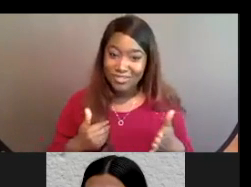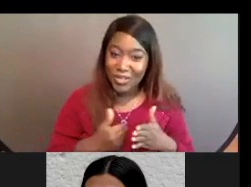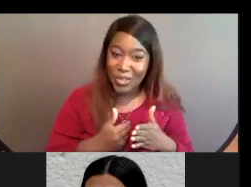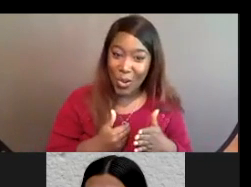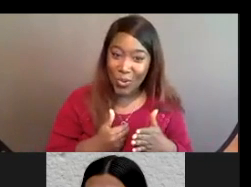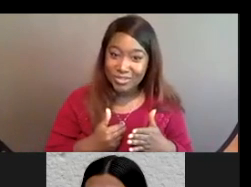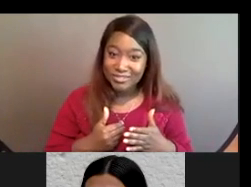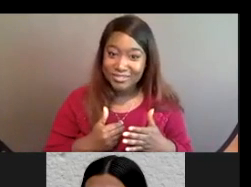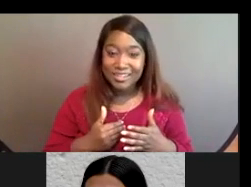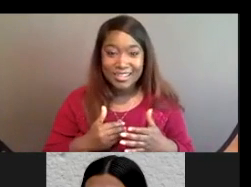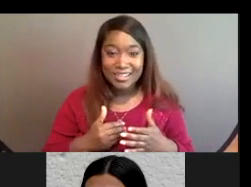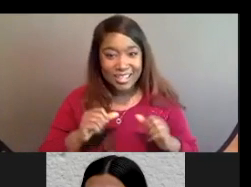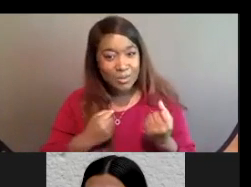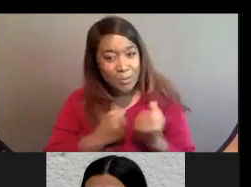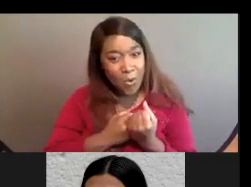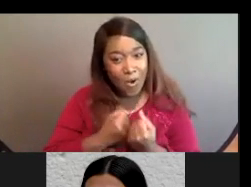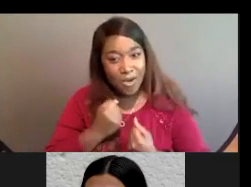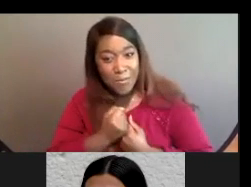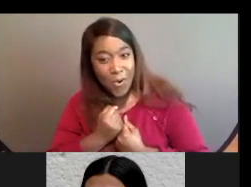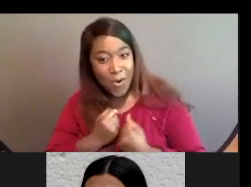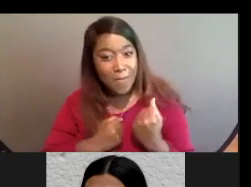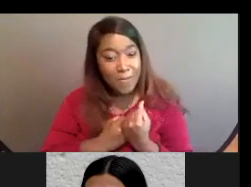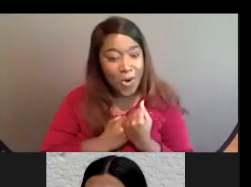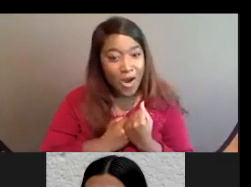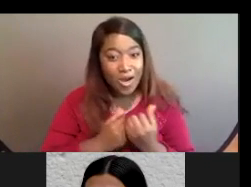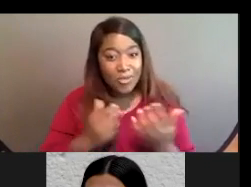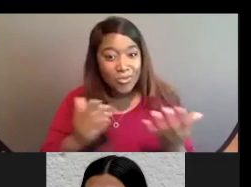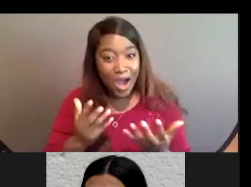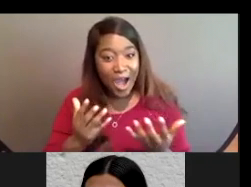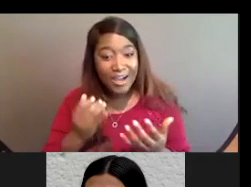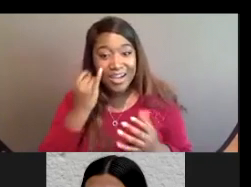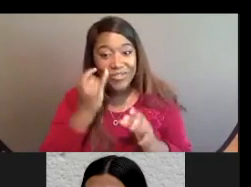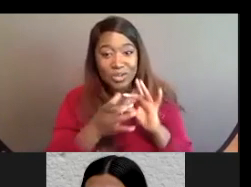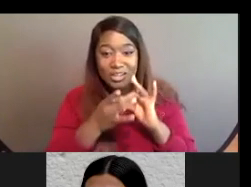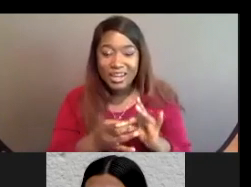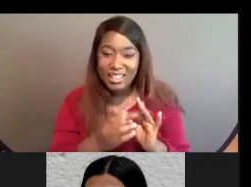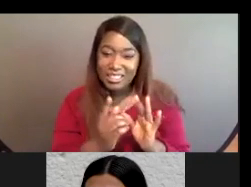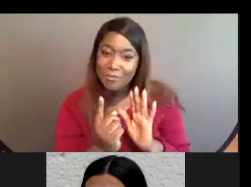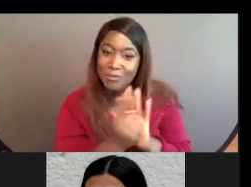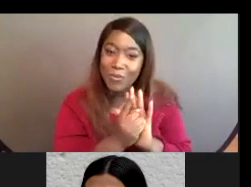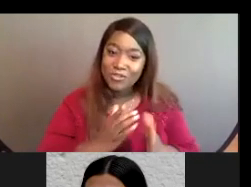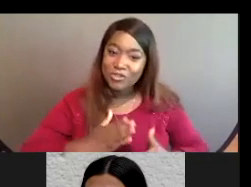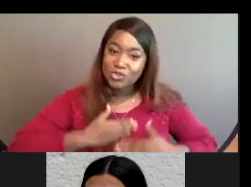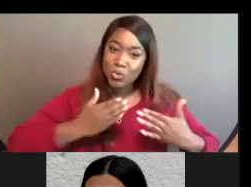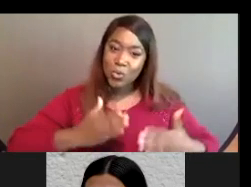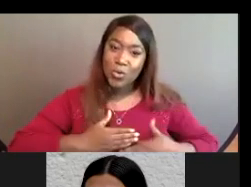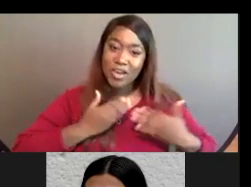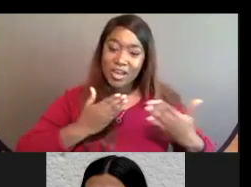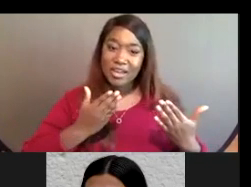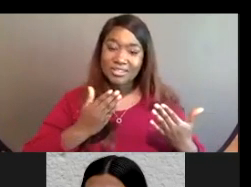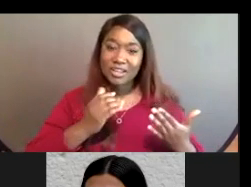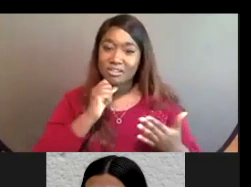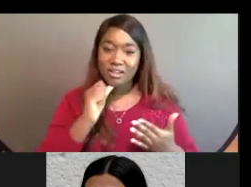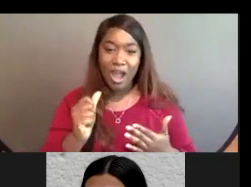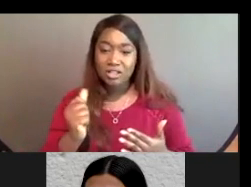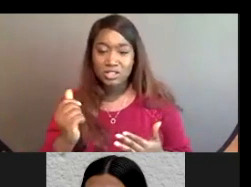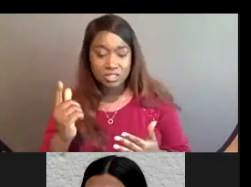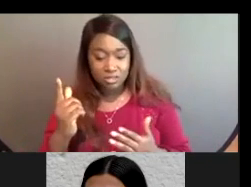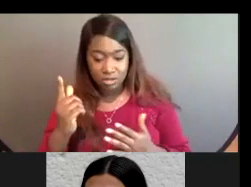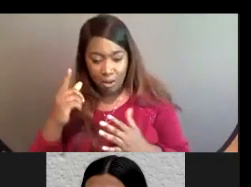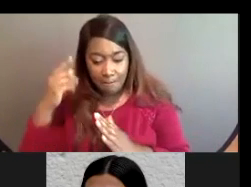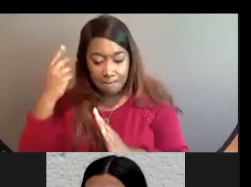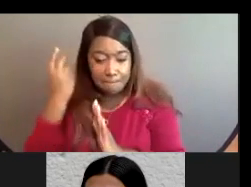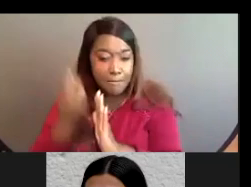absolutely connect to moments of joy and aren't just only consumed and taken in by the dark and the grief aspects of